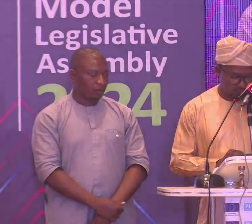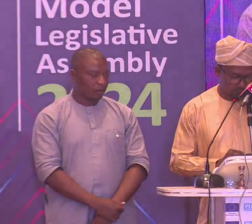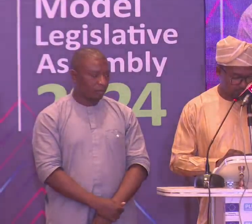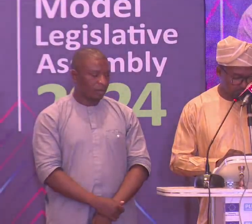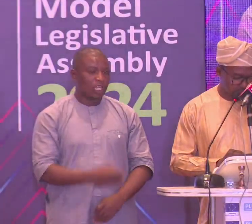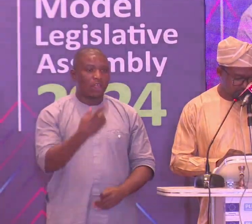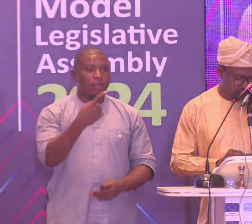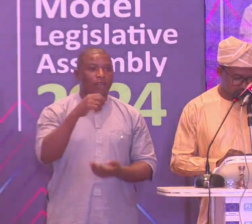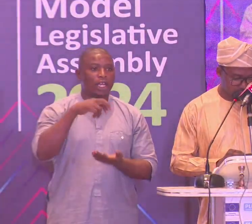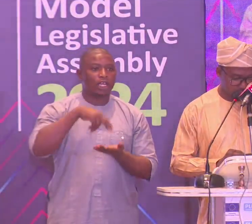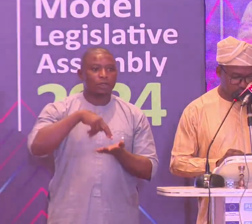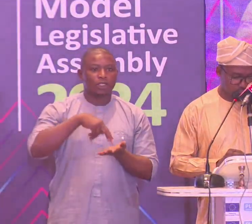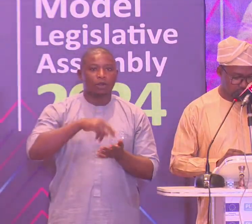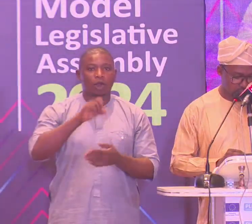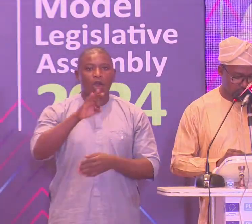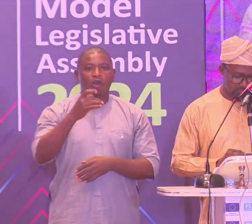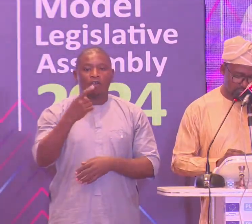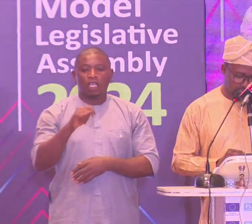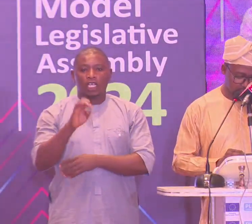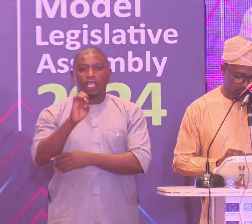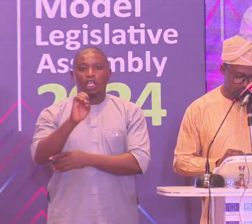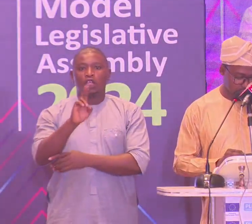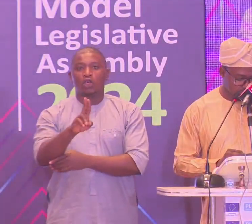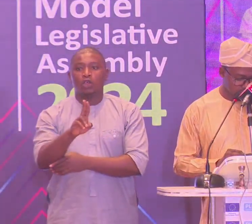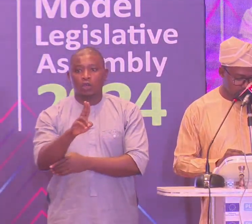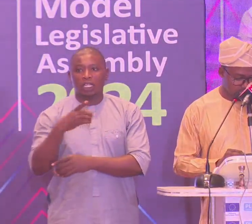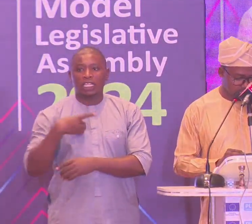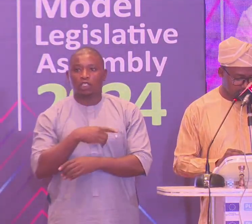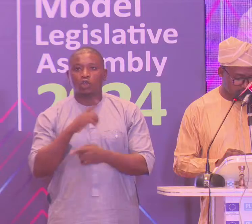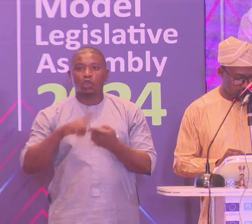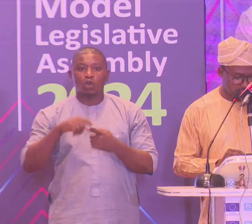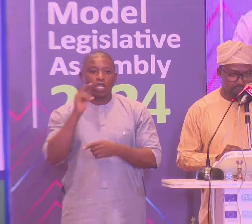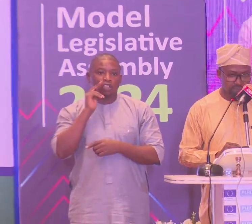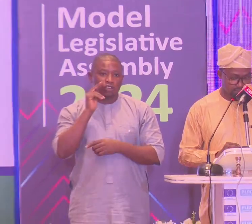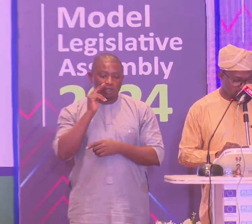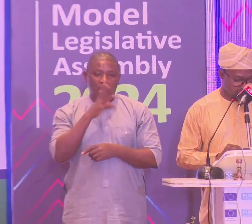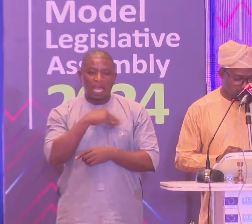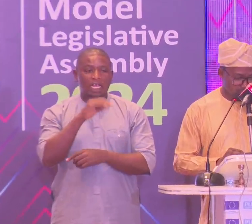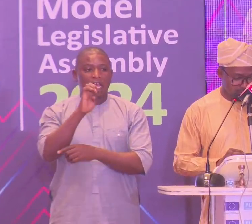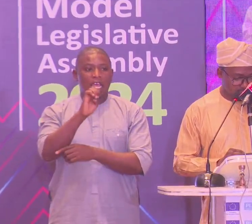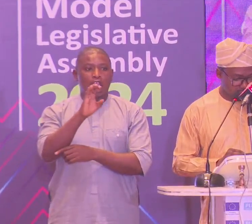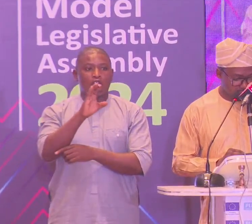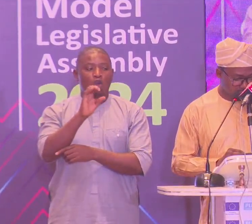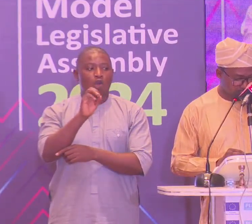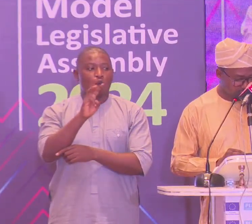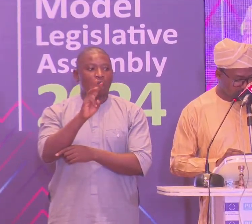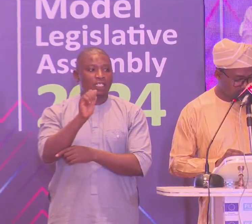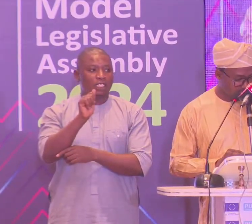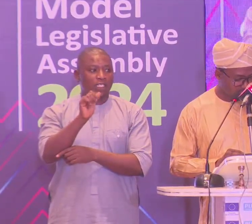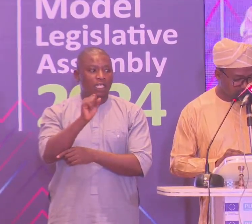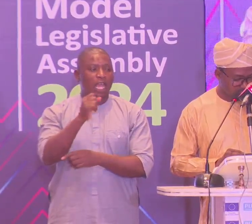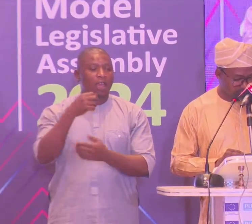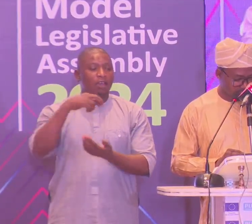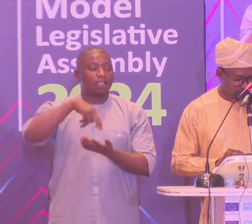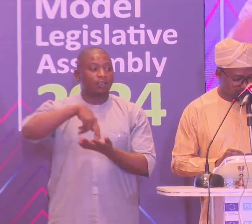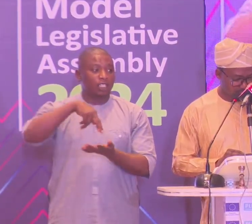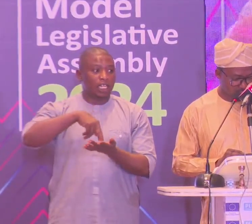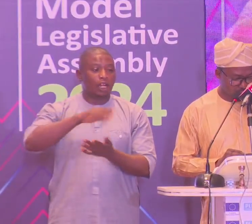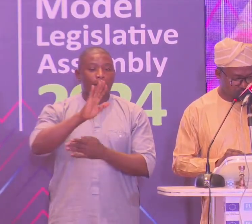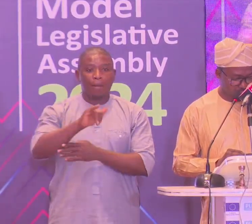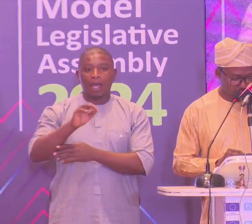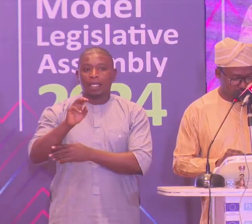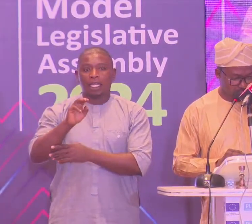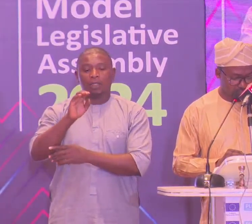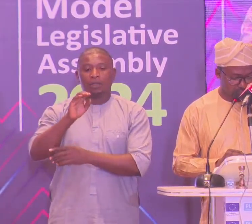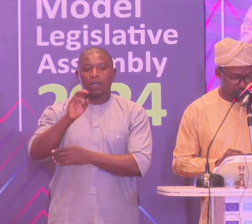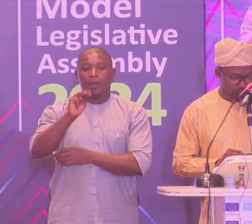The representative of the European Union delegation to Nigeria and ECOWAS, ably represented by Mrs.